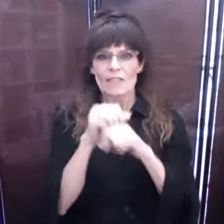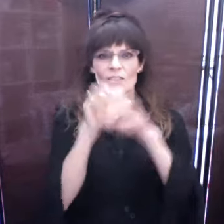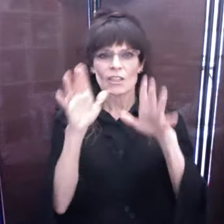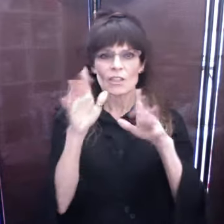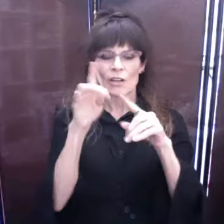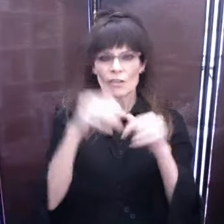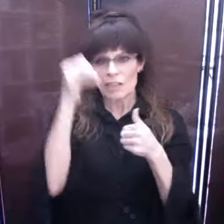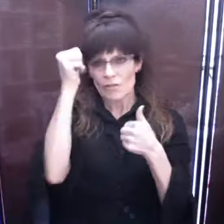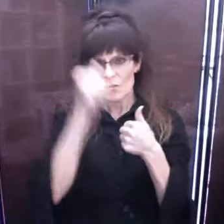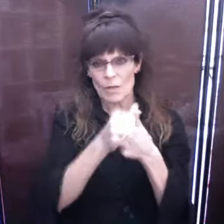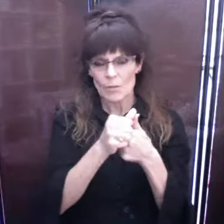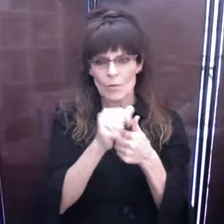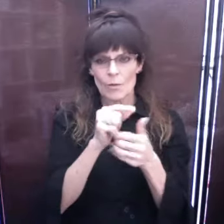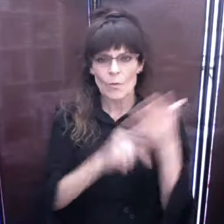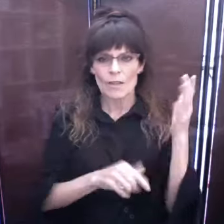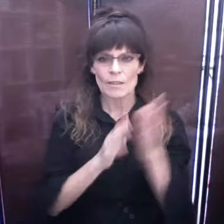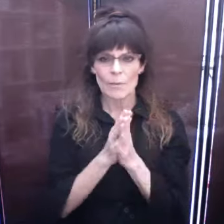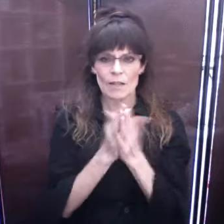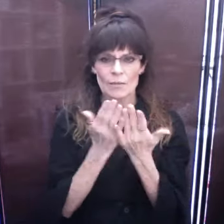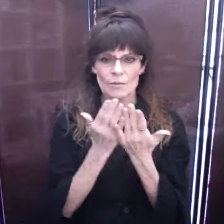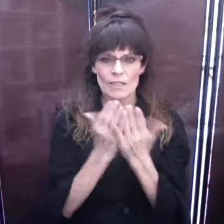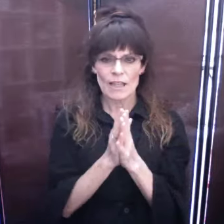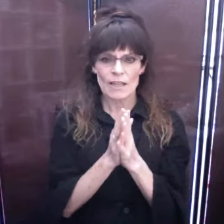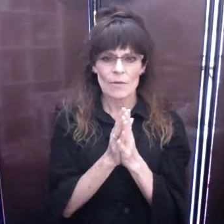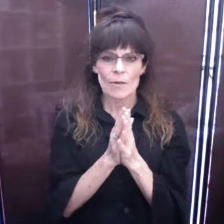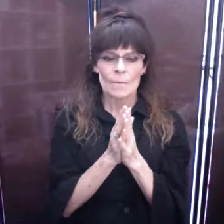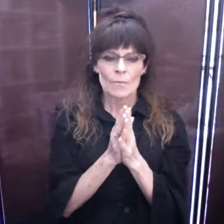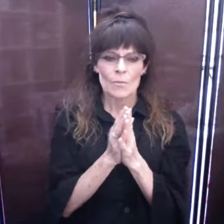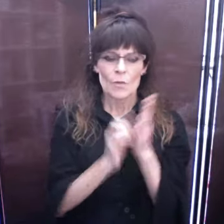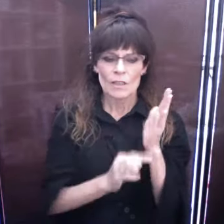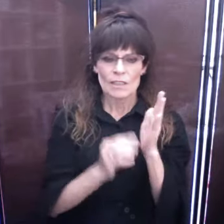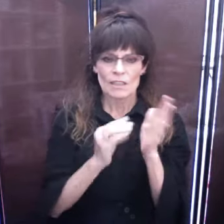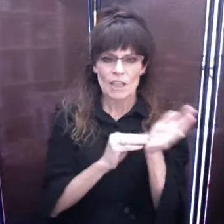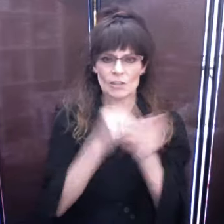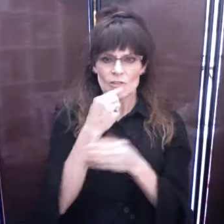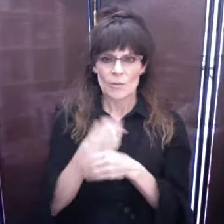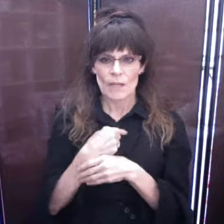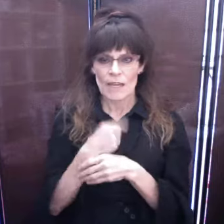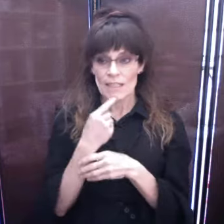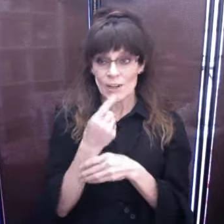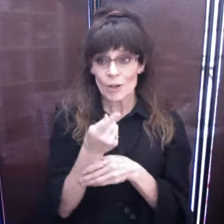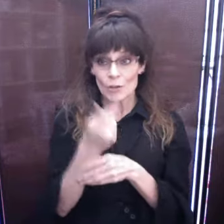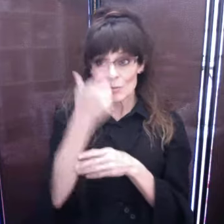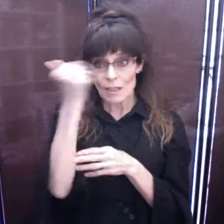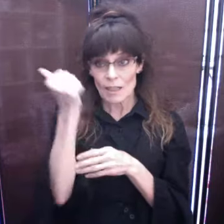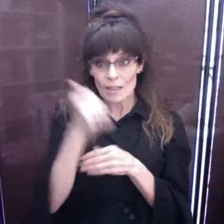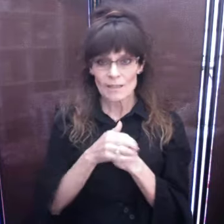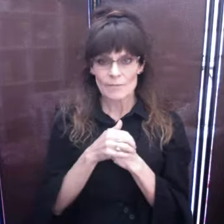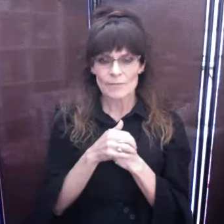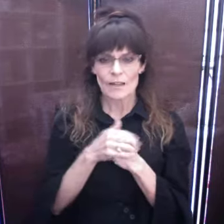the book would say, the operative warning of a doctor. Now, I bring that up to mention to you, that's the mind I had at